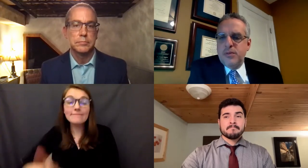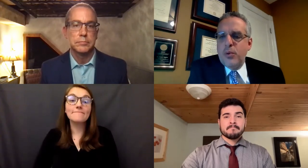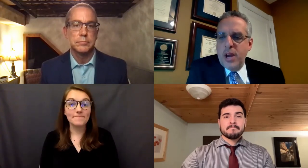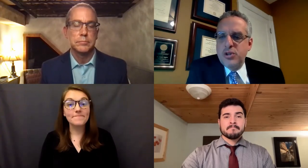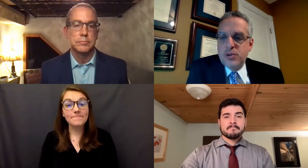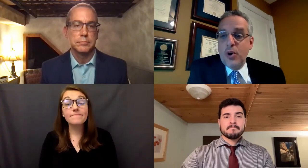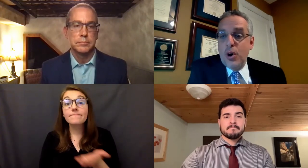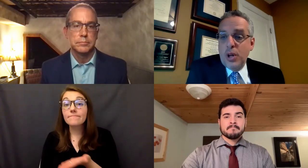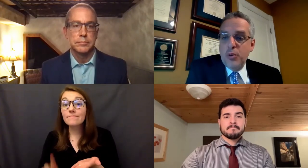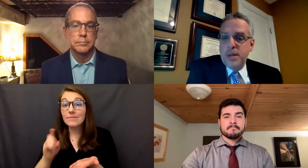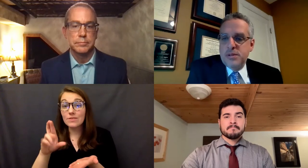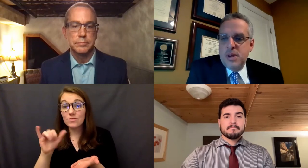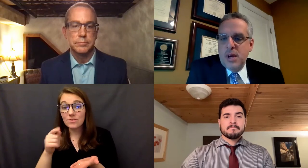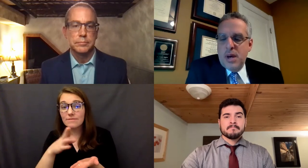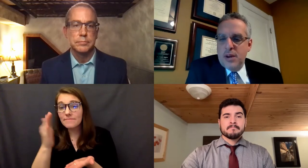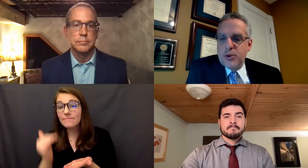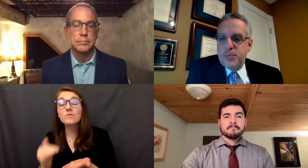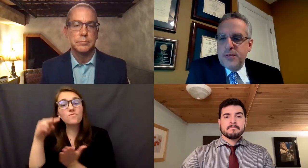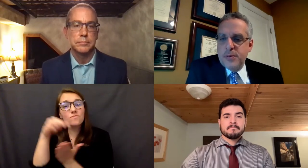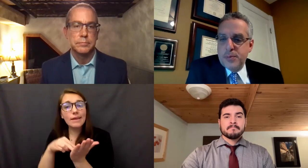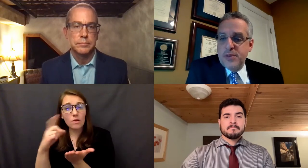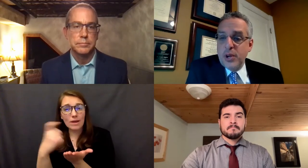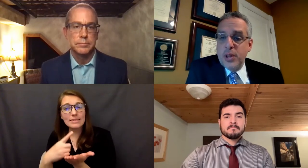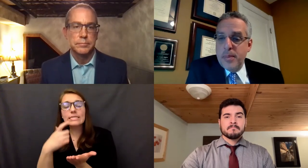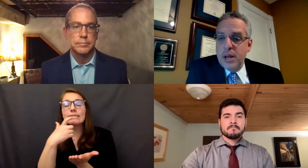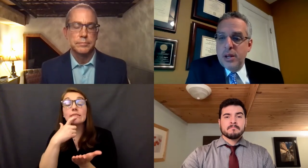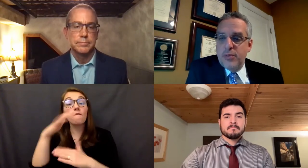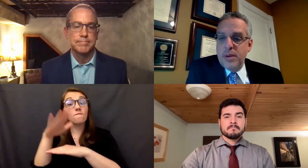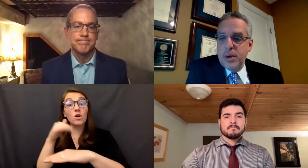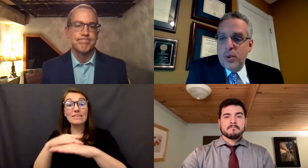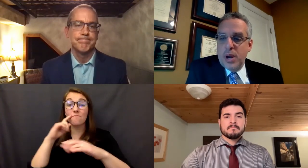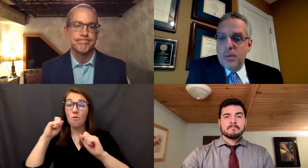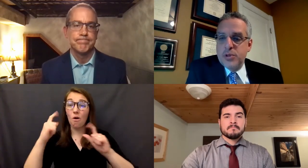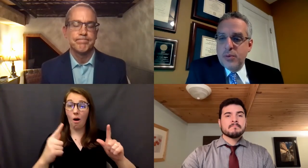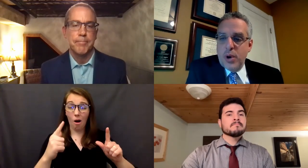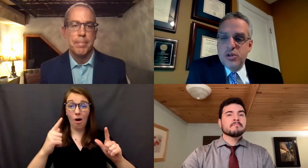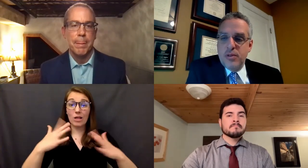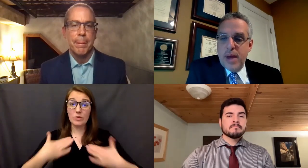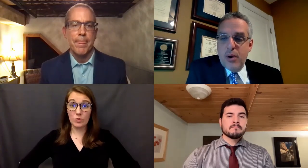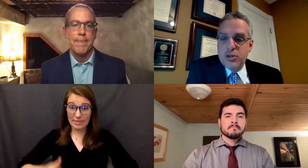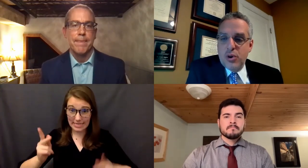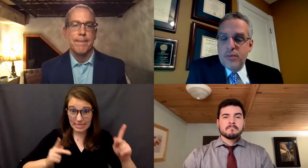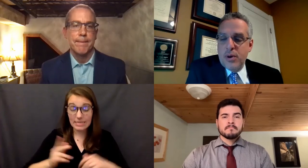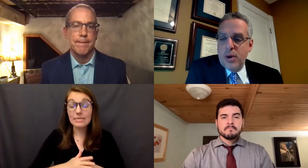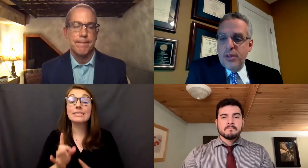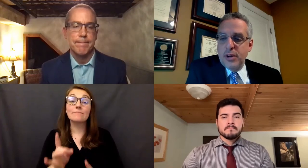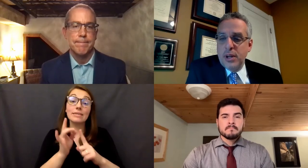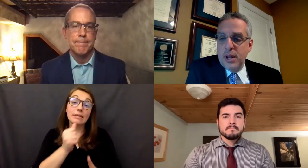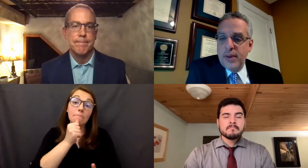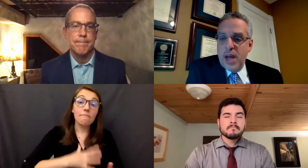church speaks of vocations for all humans, and for specifically the male and the female when it comes to the vocation of marriage or